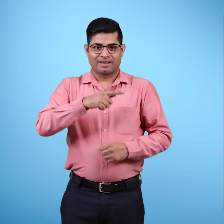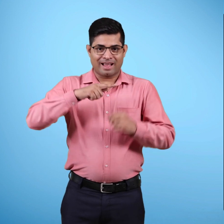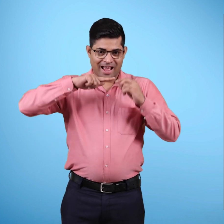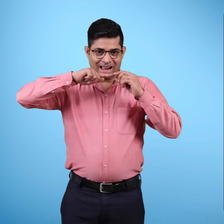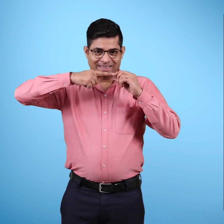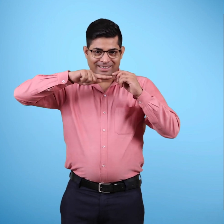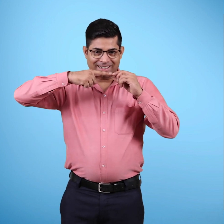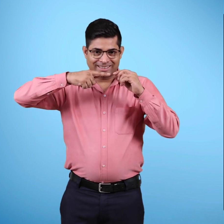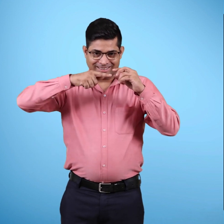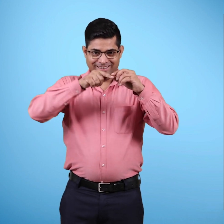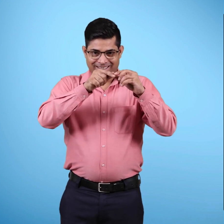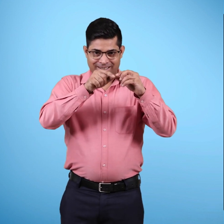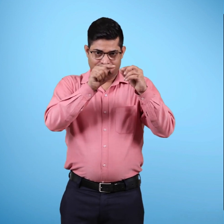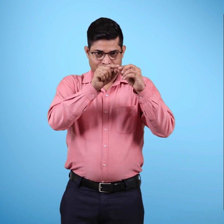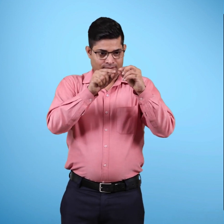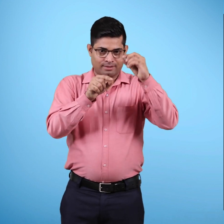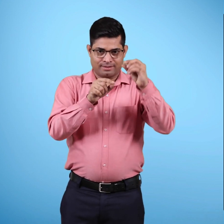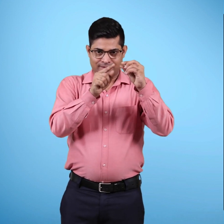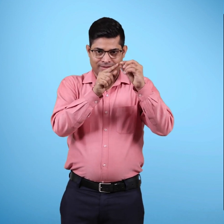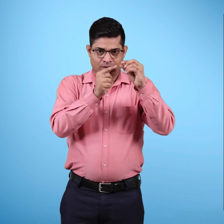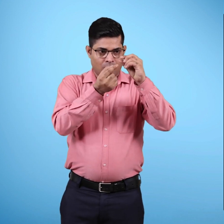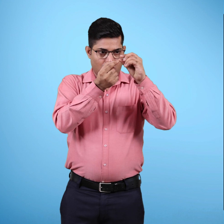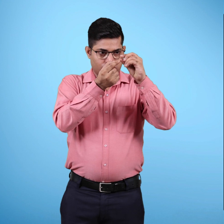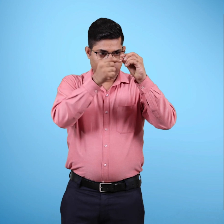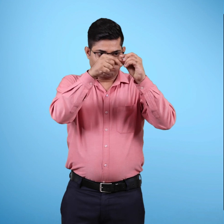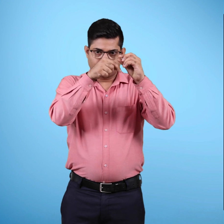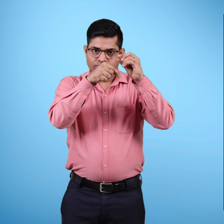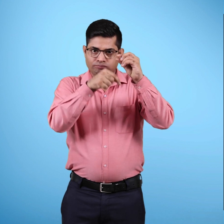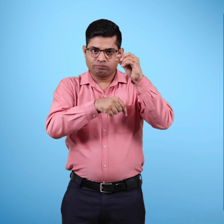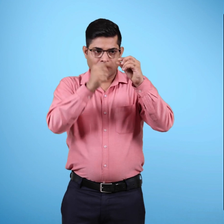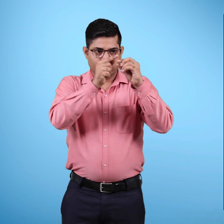Do they look like the roots shown in figure 7.16a